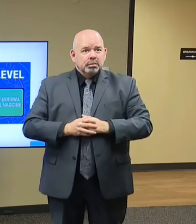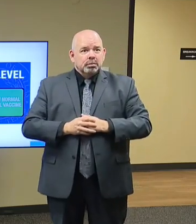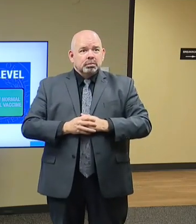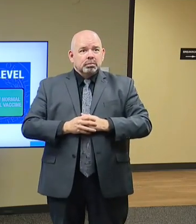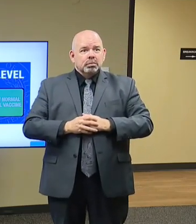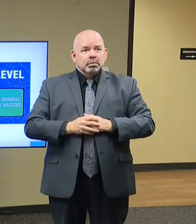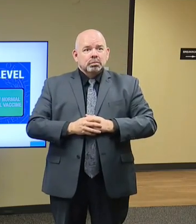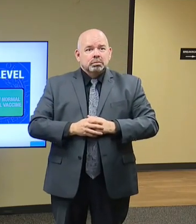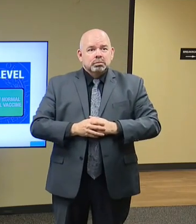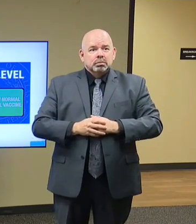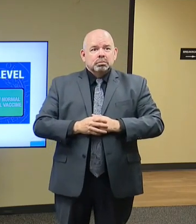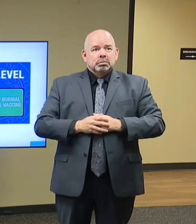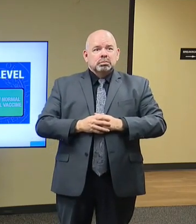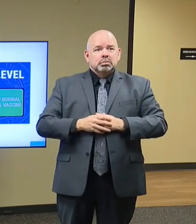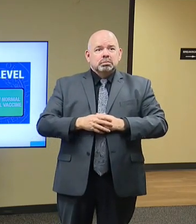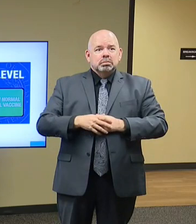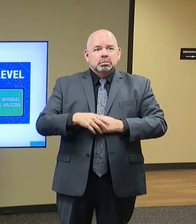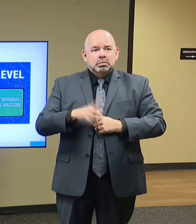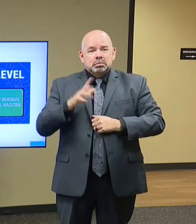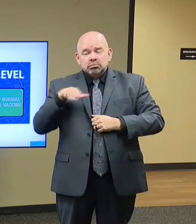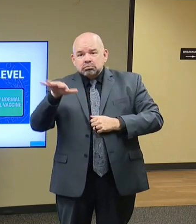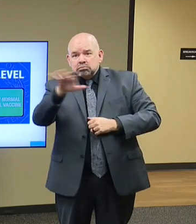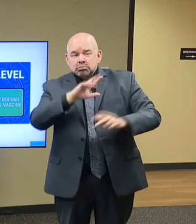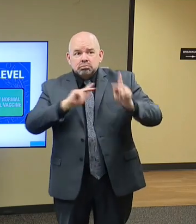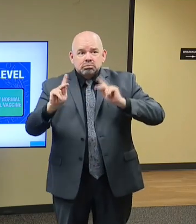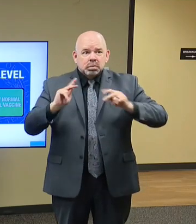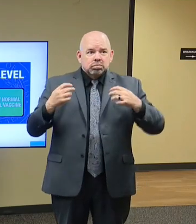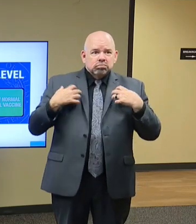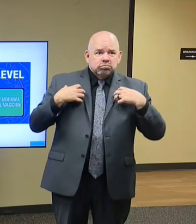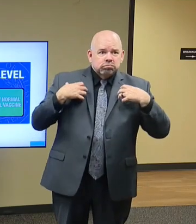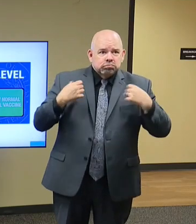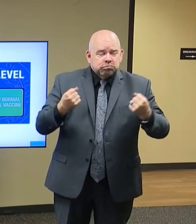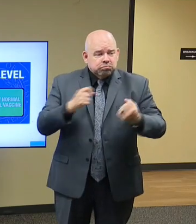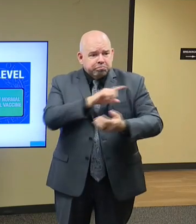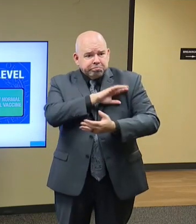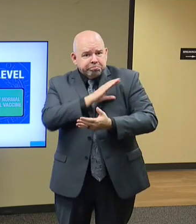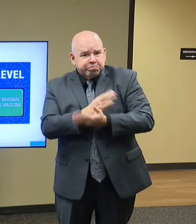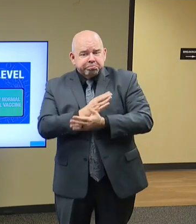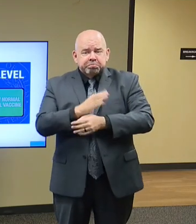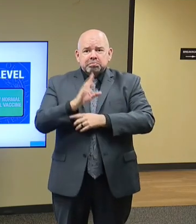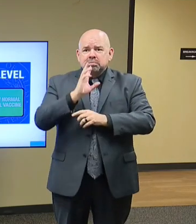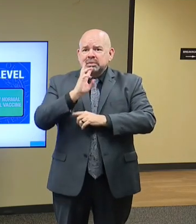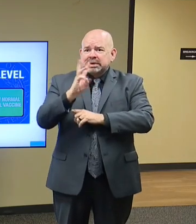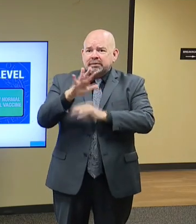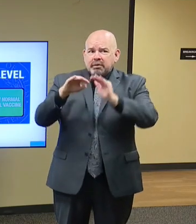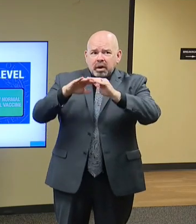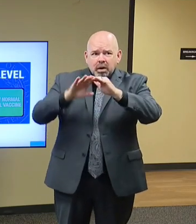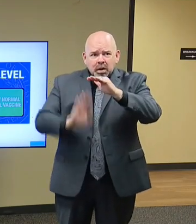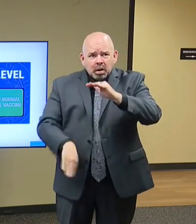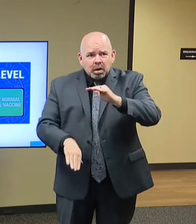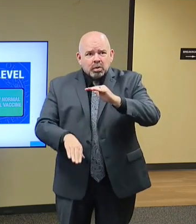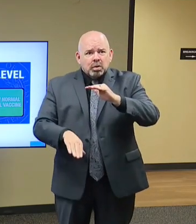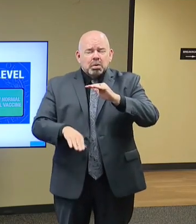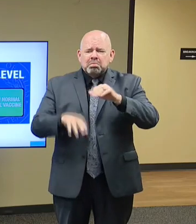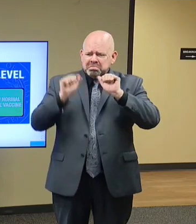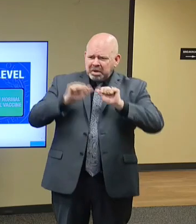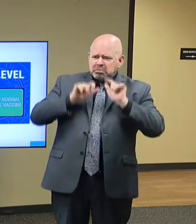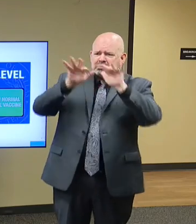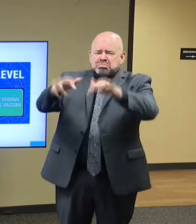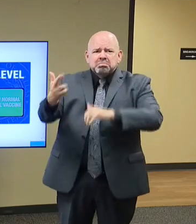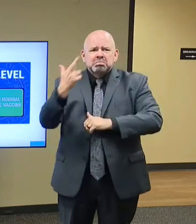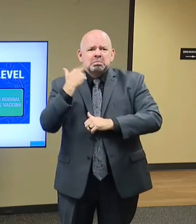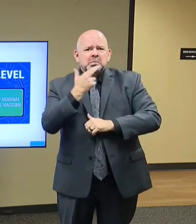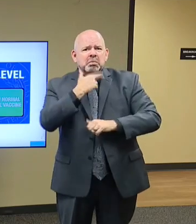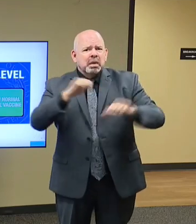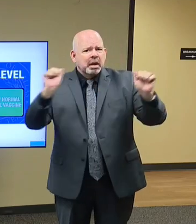healthy people under the age of 65 can dine in at restaurants if the tables are